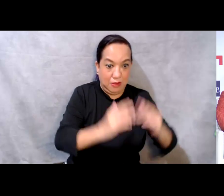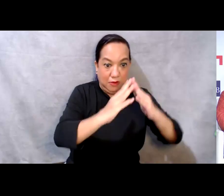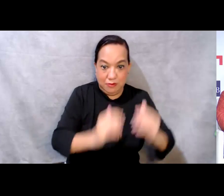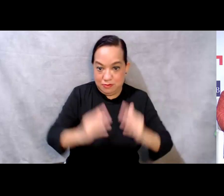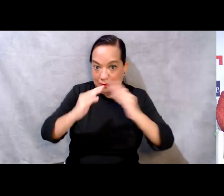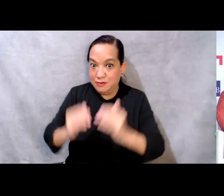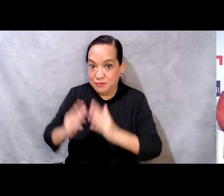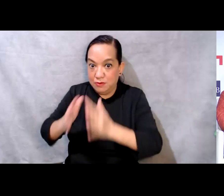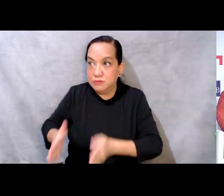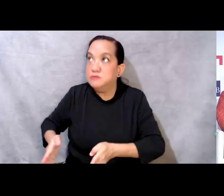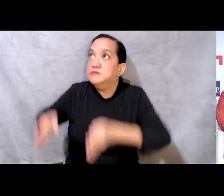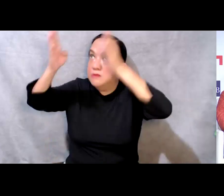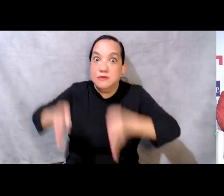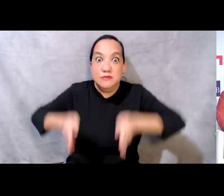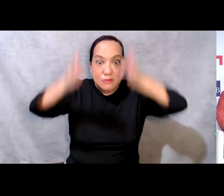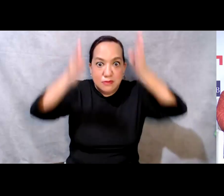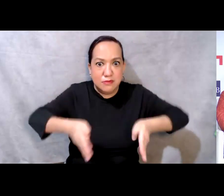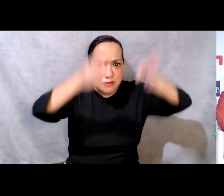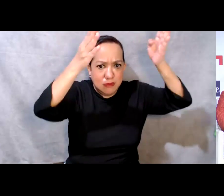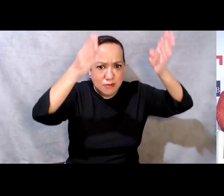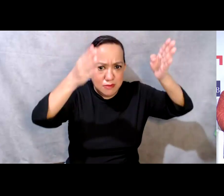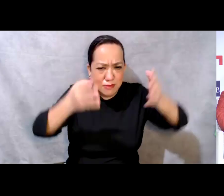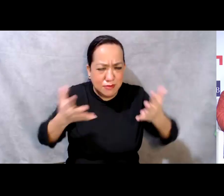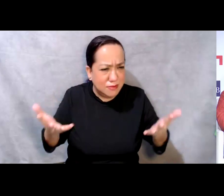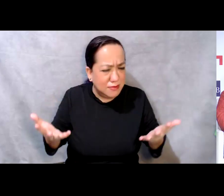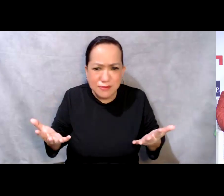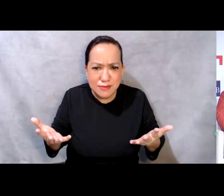water resources and